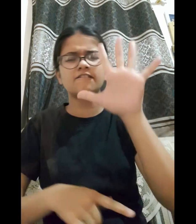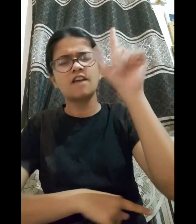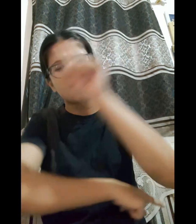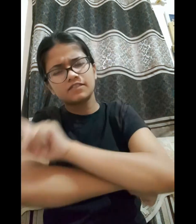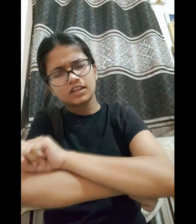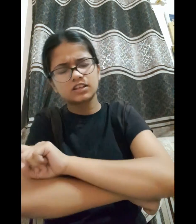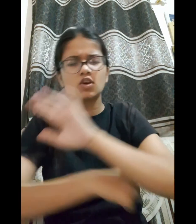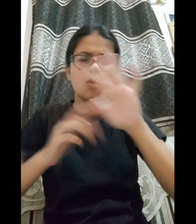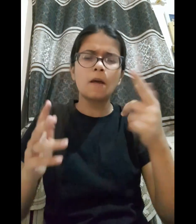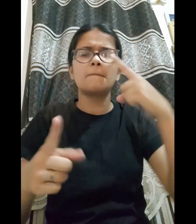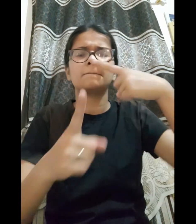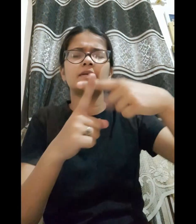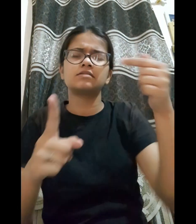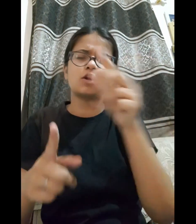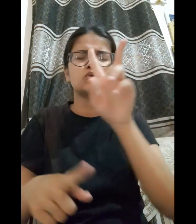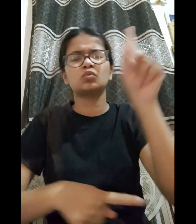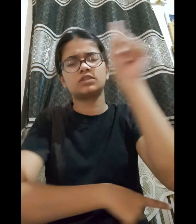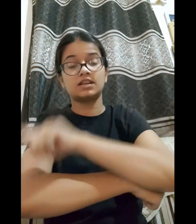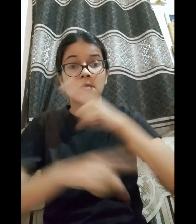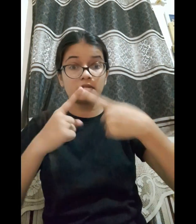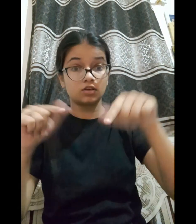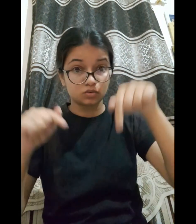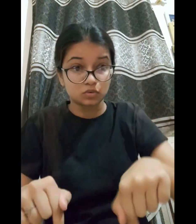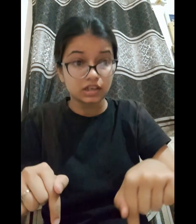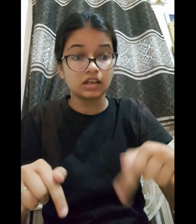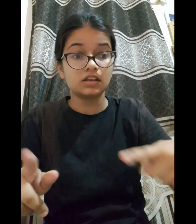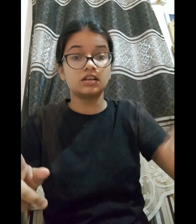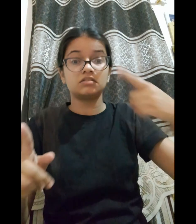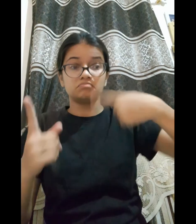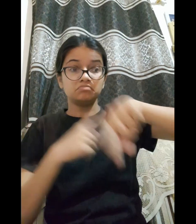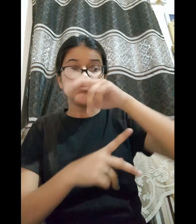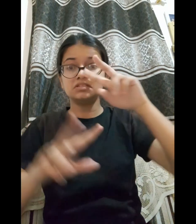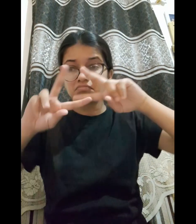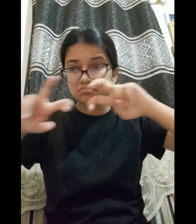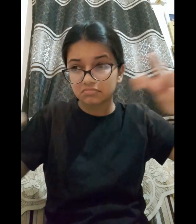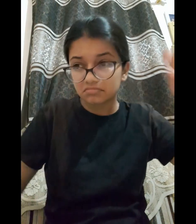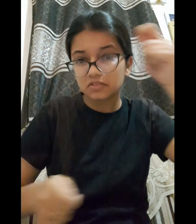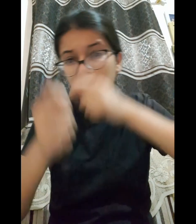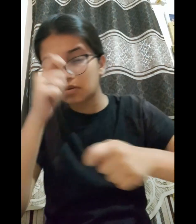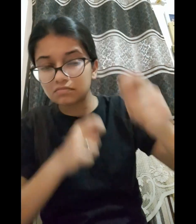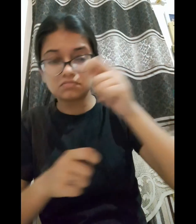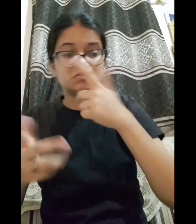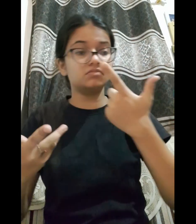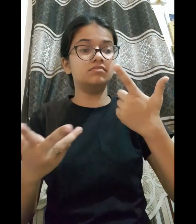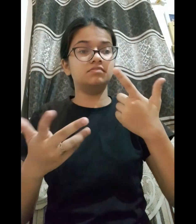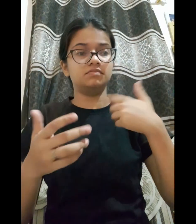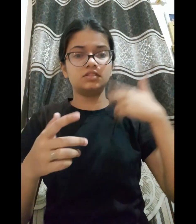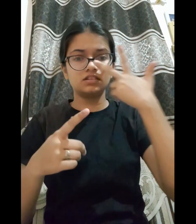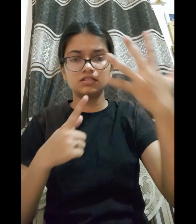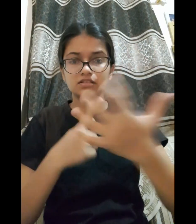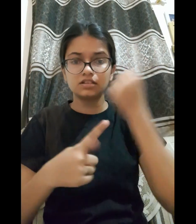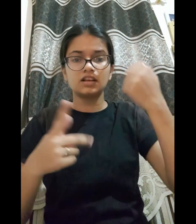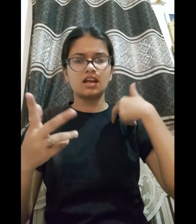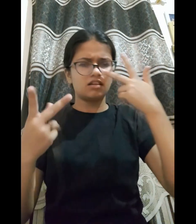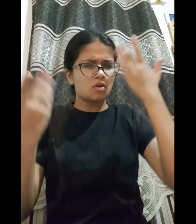minus 2 days. But today, in this surge of viruses, no one knows where they got the infection from.